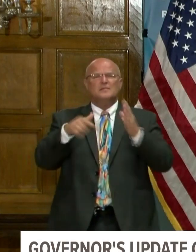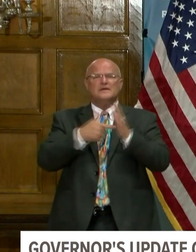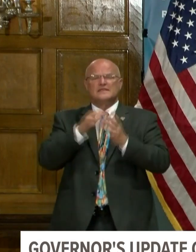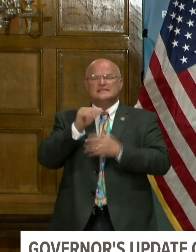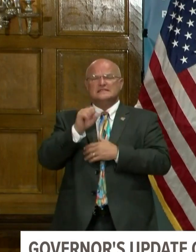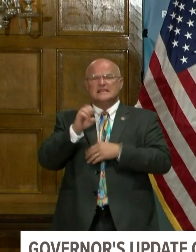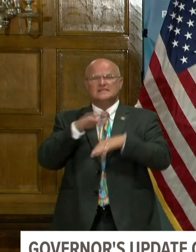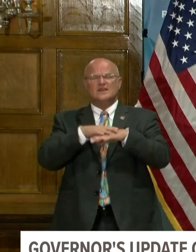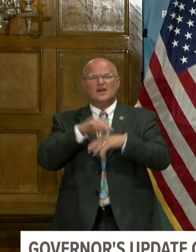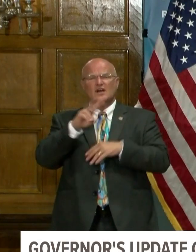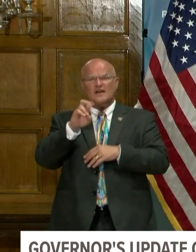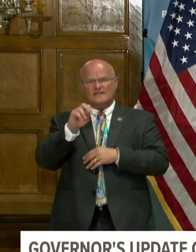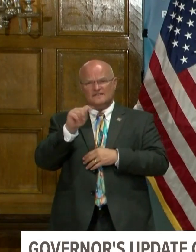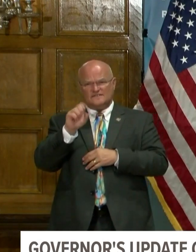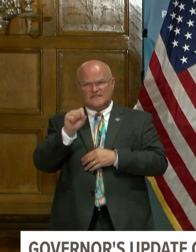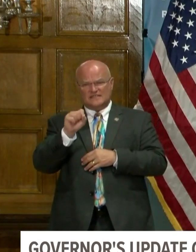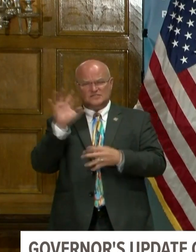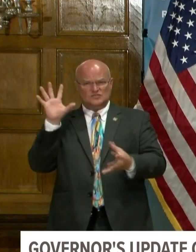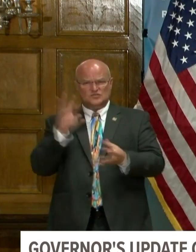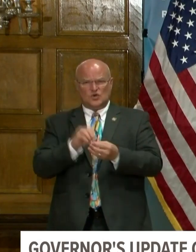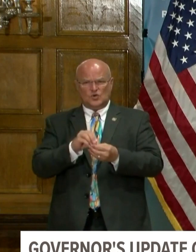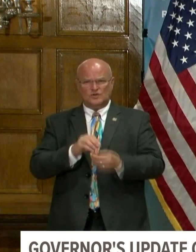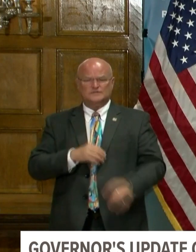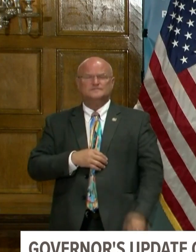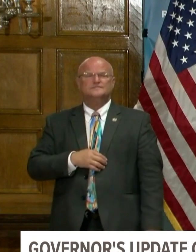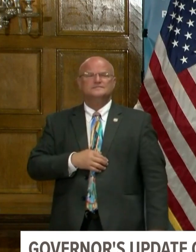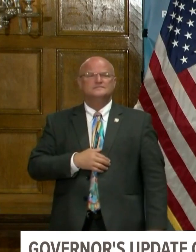cases are on ventilators total?